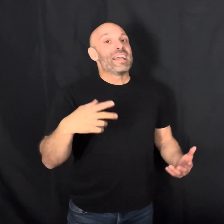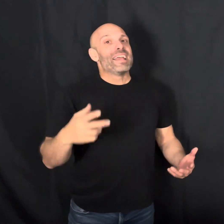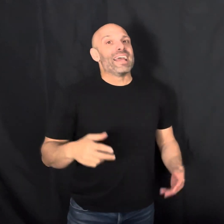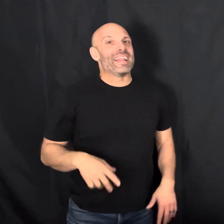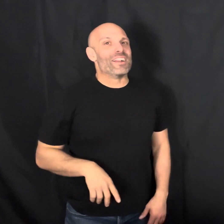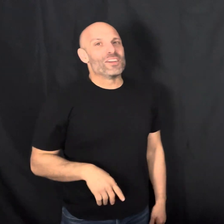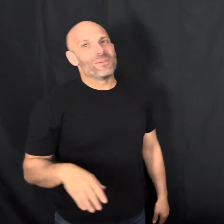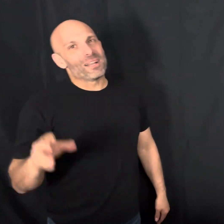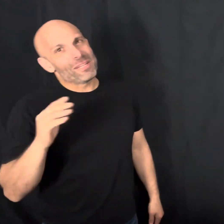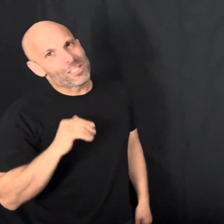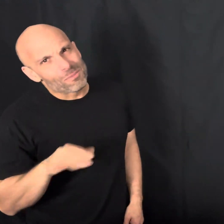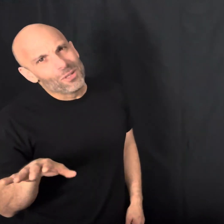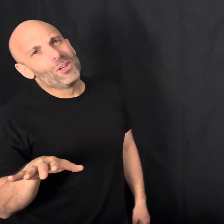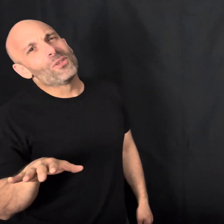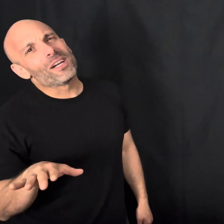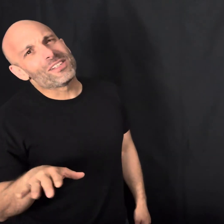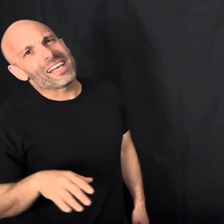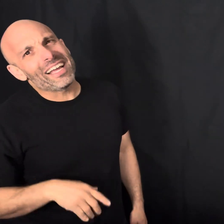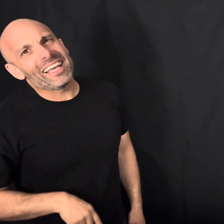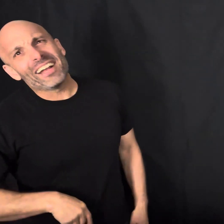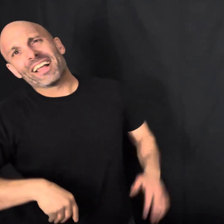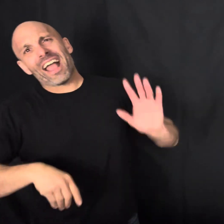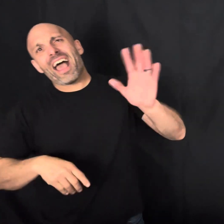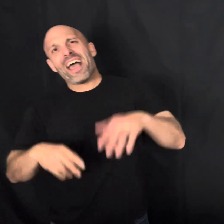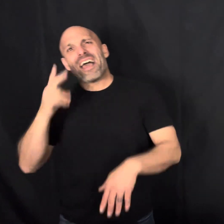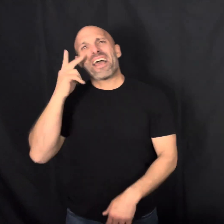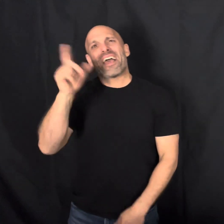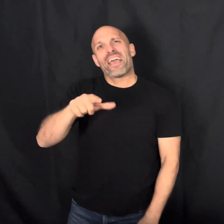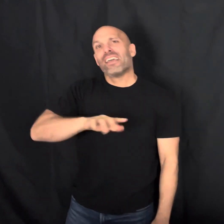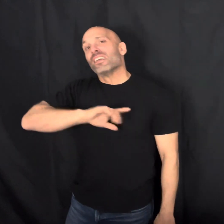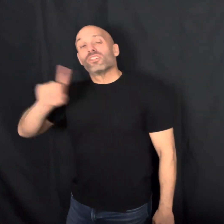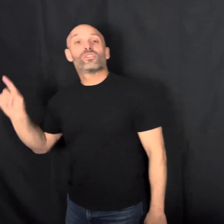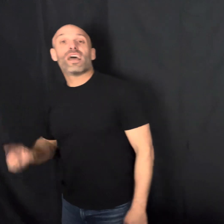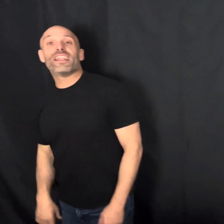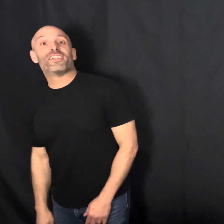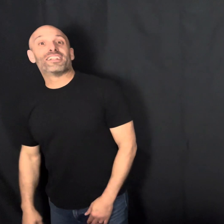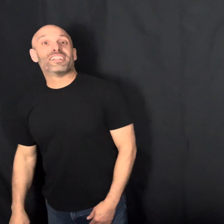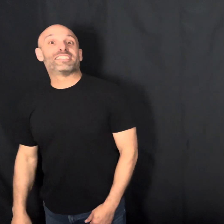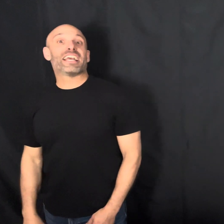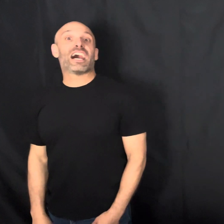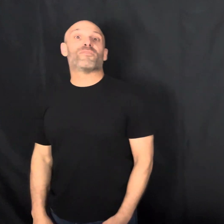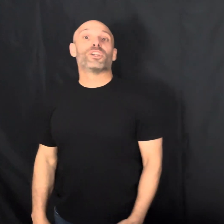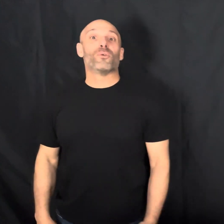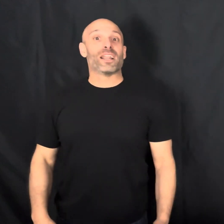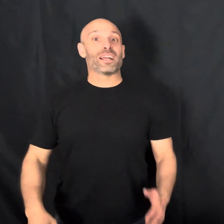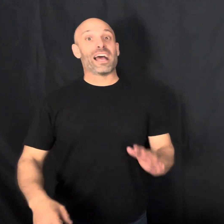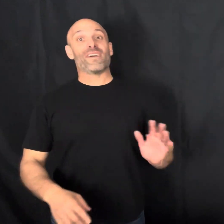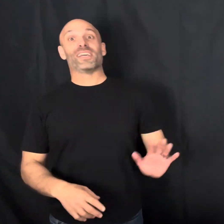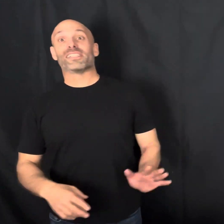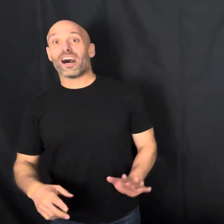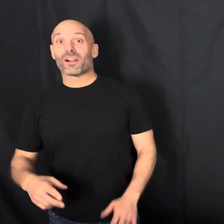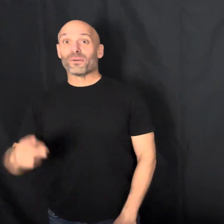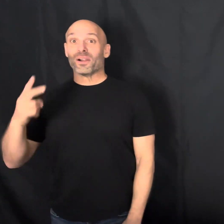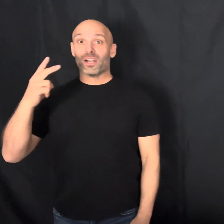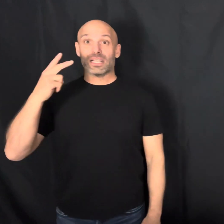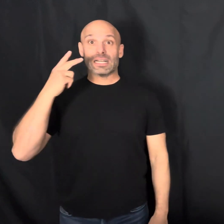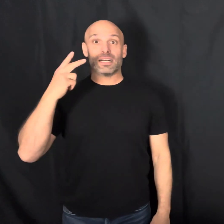And I know you want to be smooth when you sign that. You're like, so, and you're going to take off. You don't want to have this awkward,